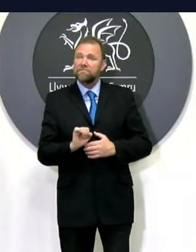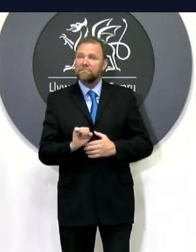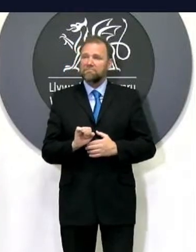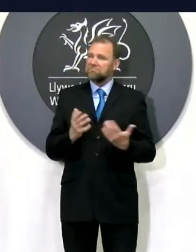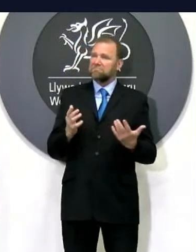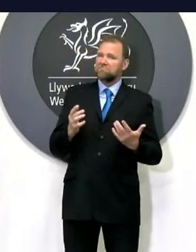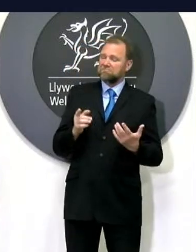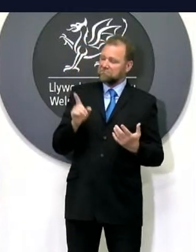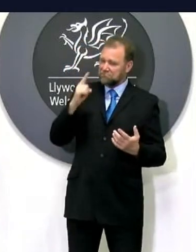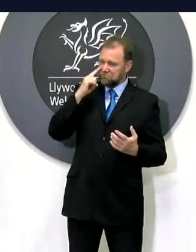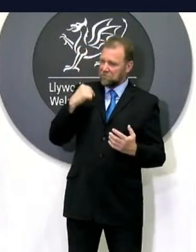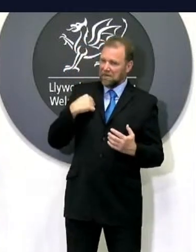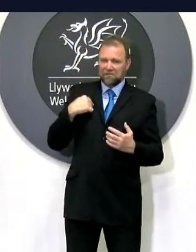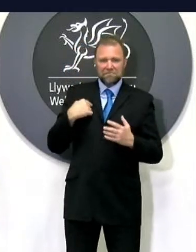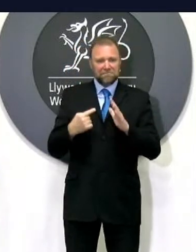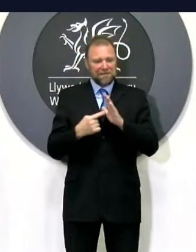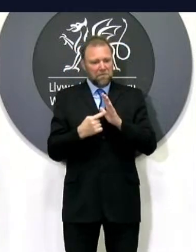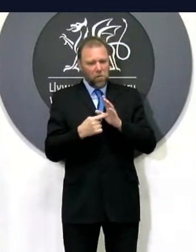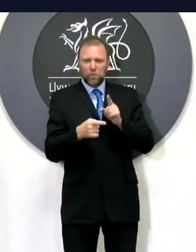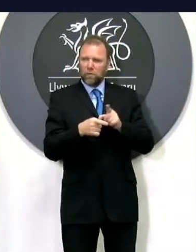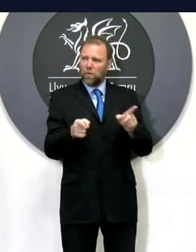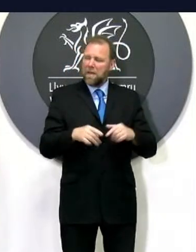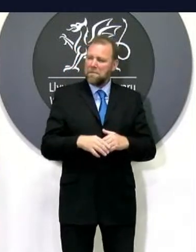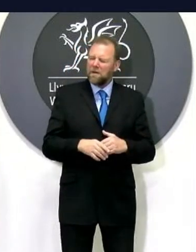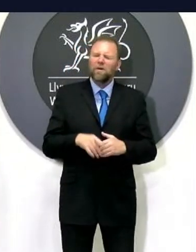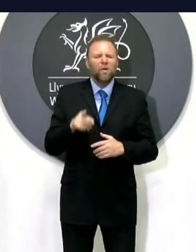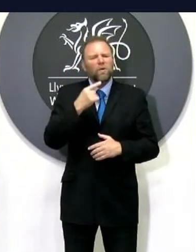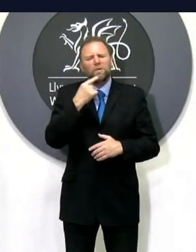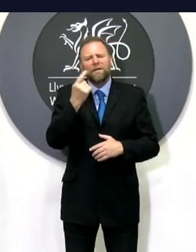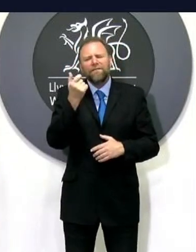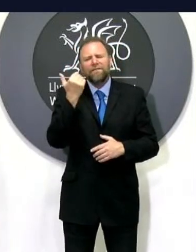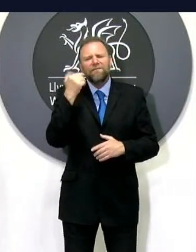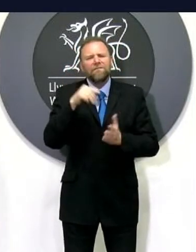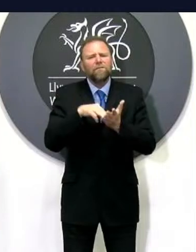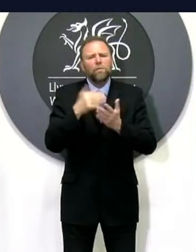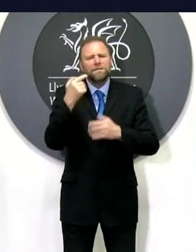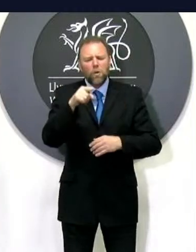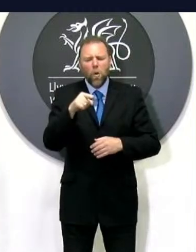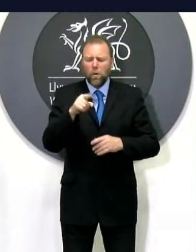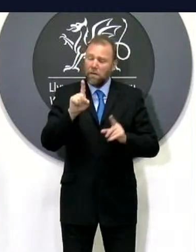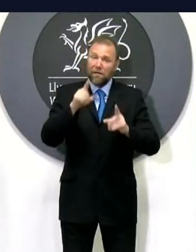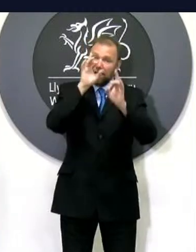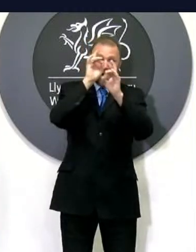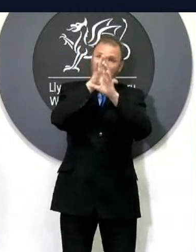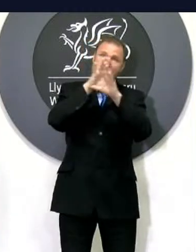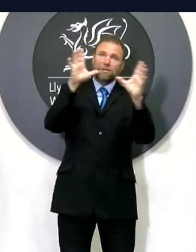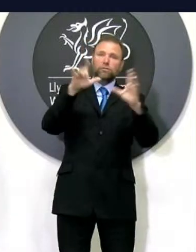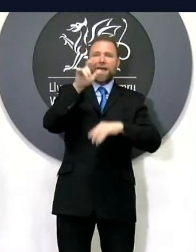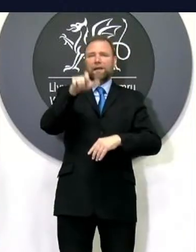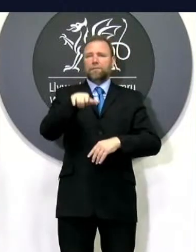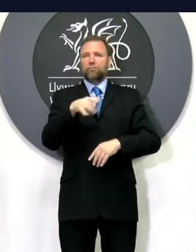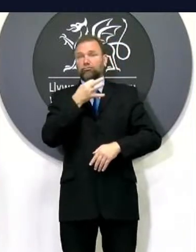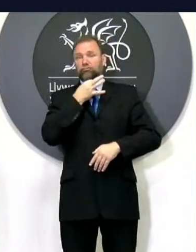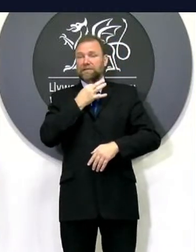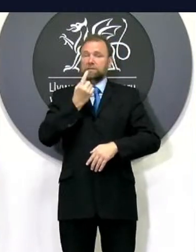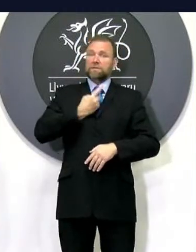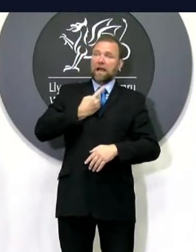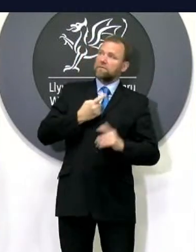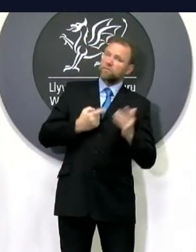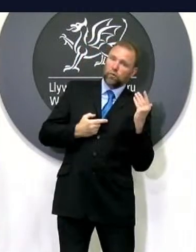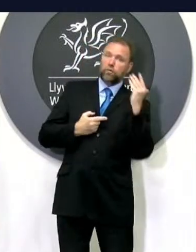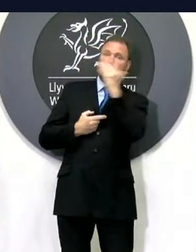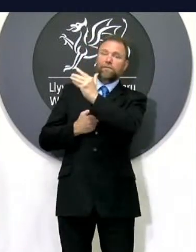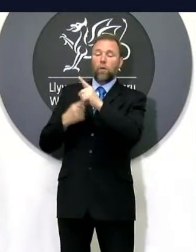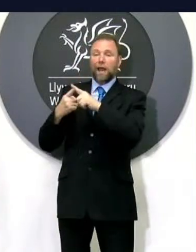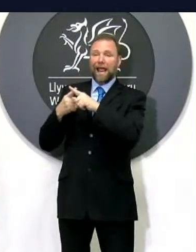to a significant part of the population. You said a few minutes ago you can't imagine anybody put themselves in harm's way to go to England for a